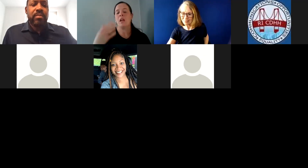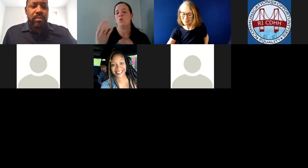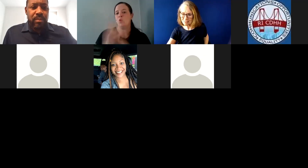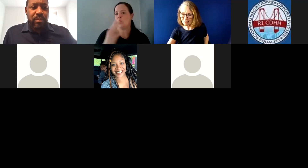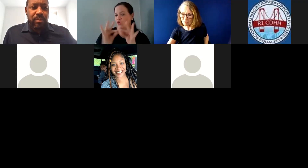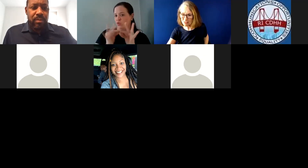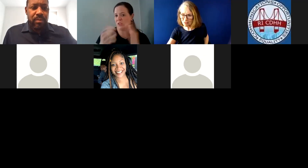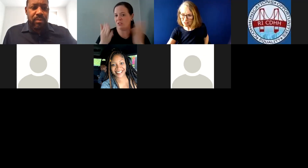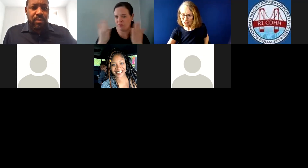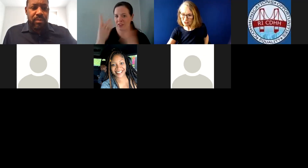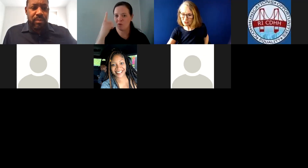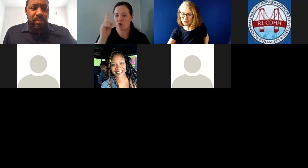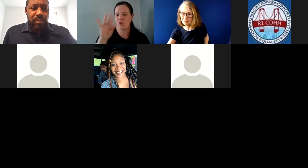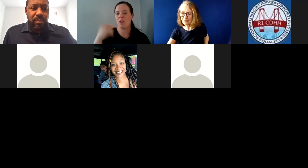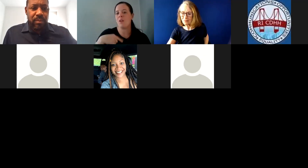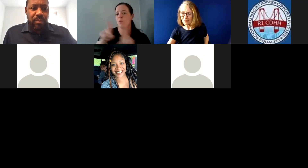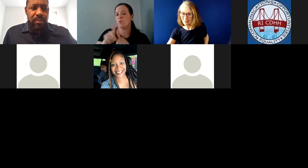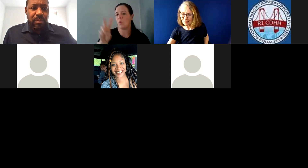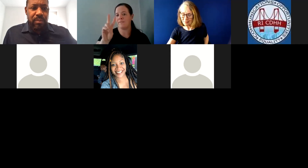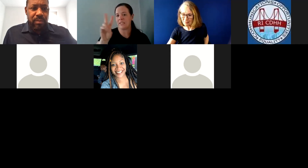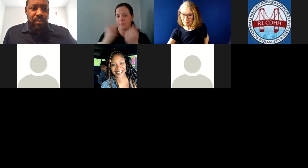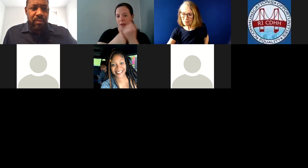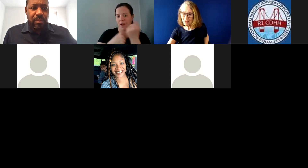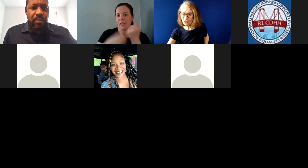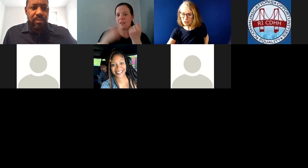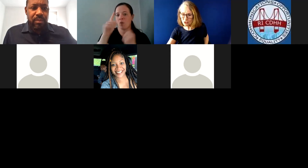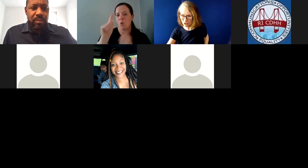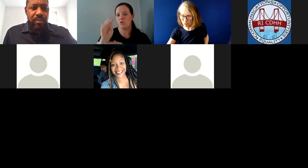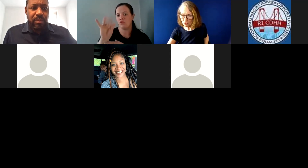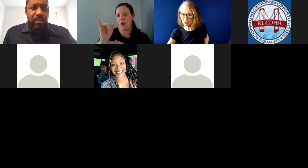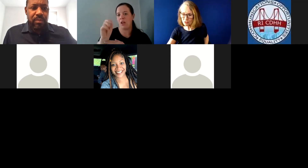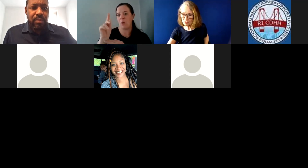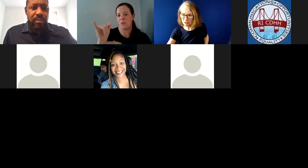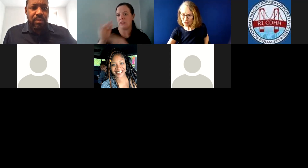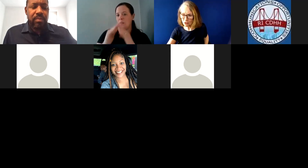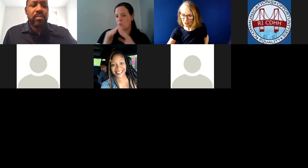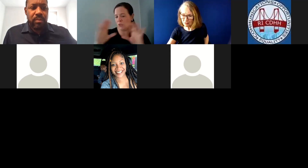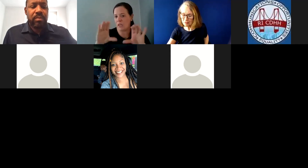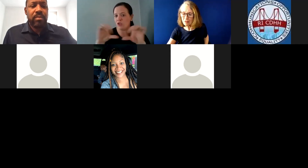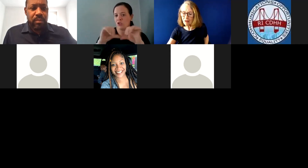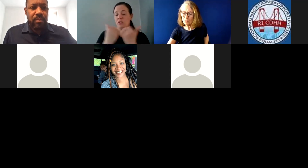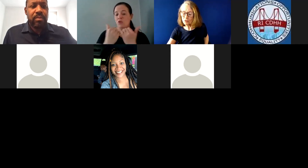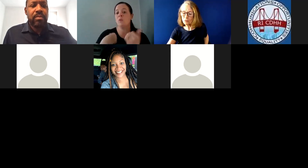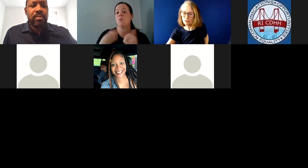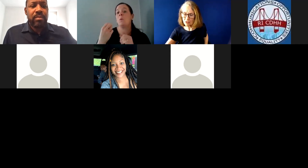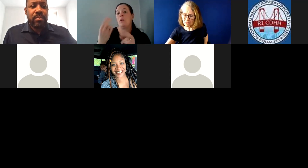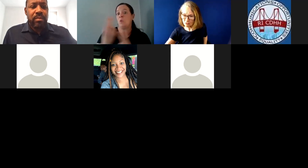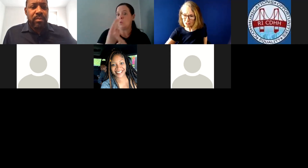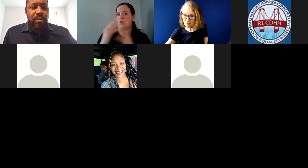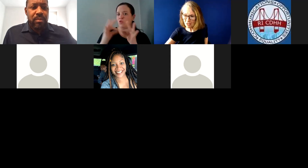since I've been 17 years old. I use interpreter services in Rhode Island. I work as a victim's